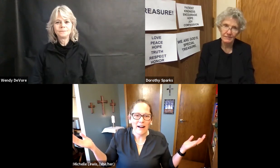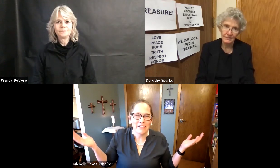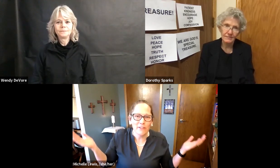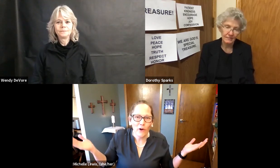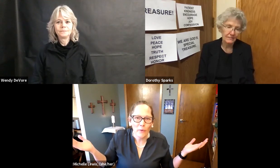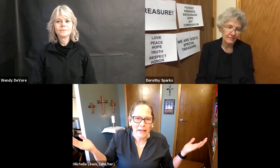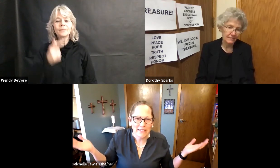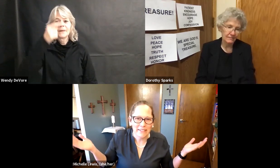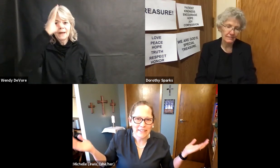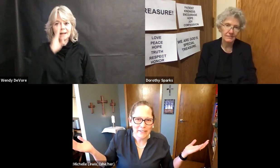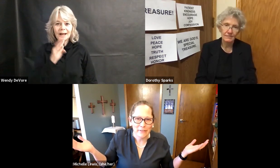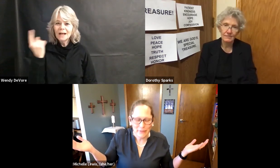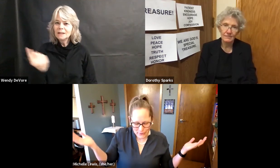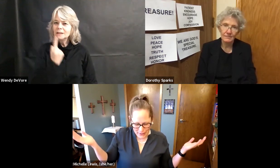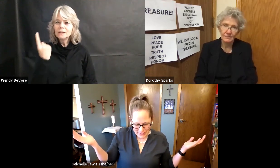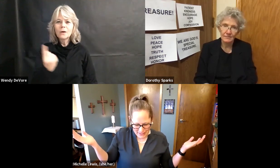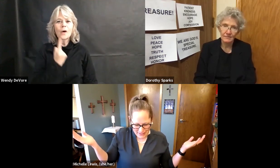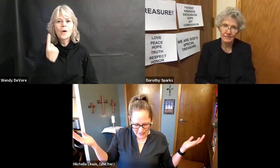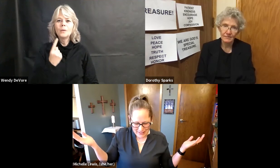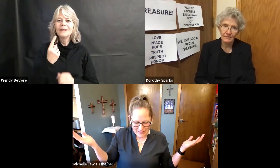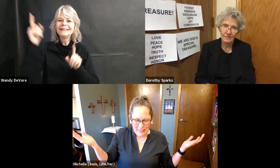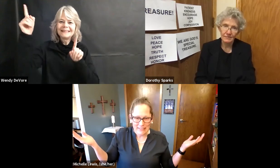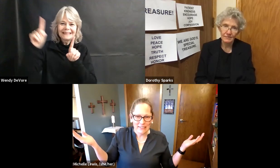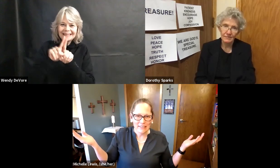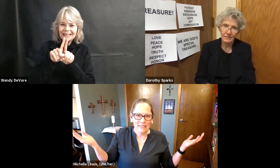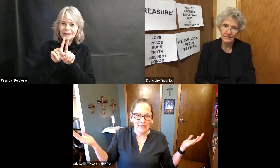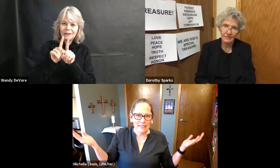And God is always near to us.